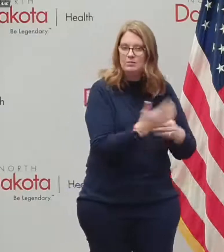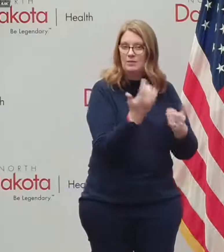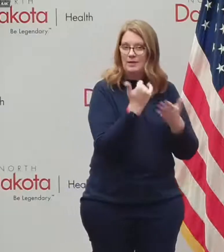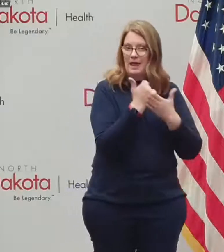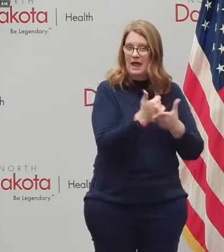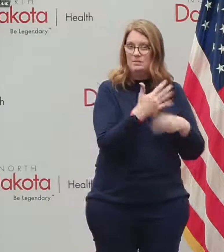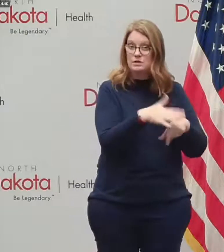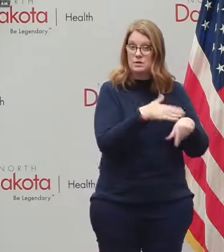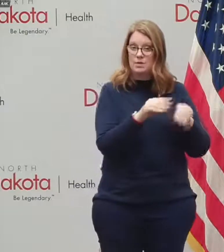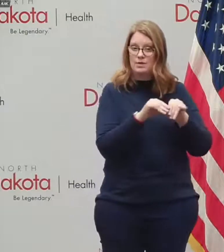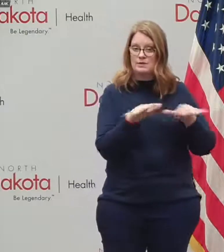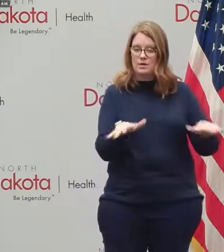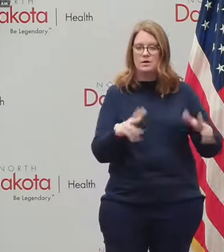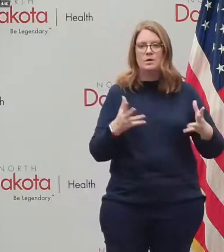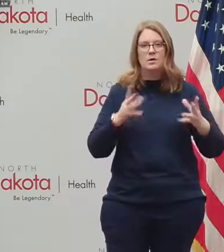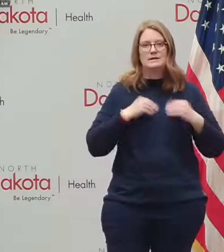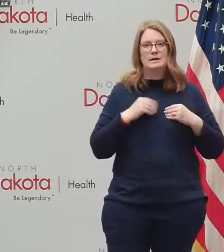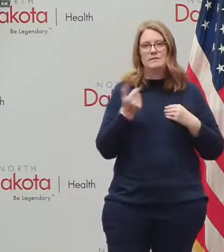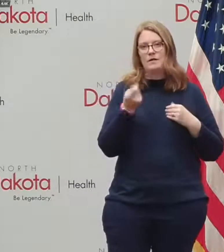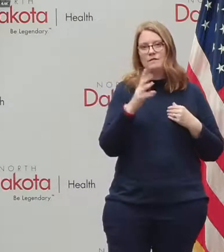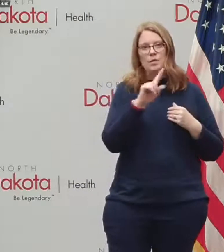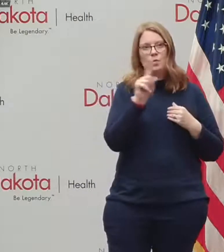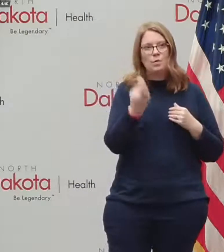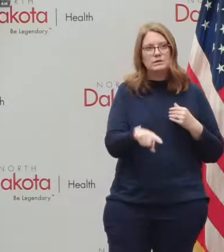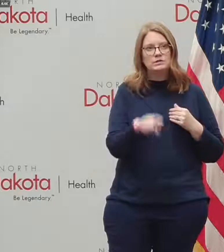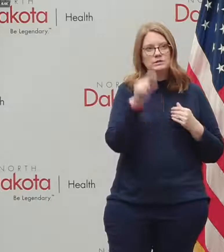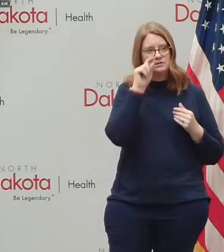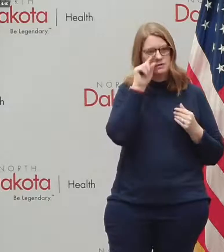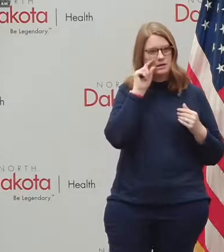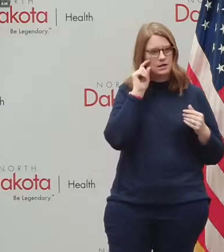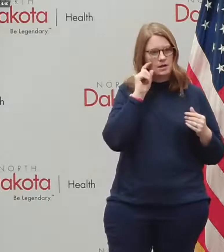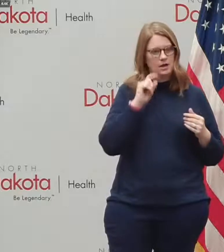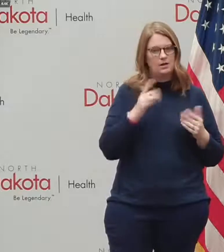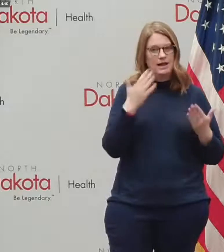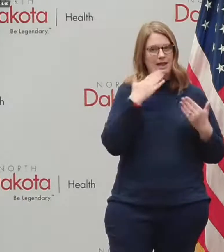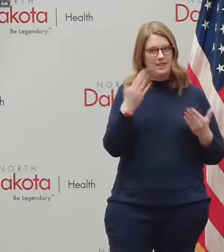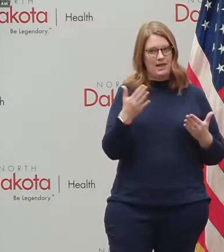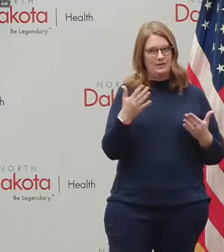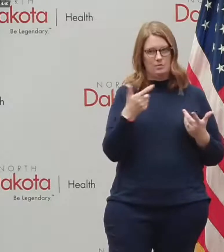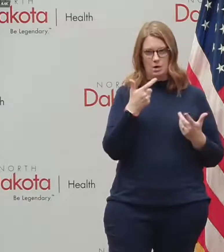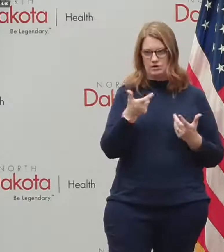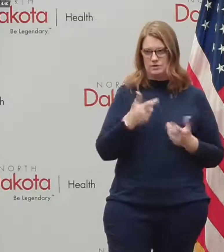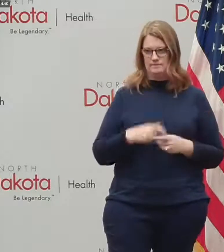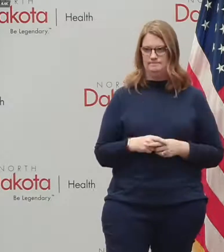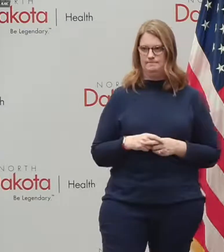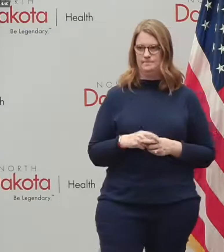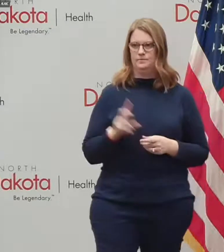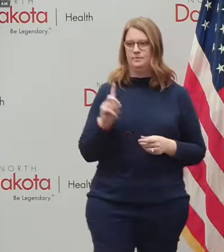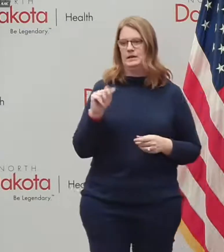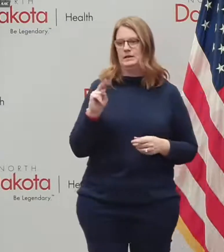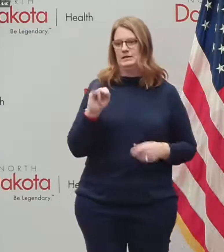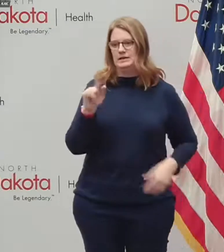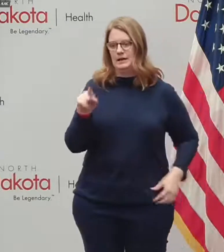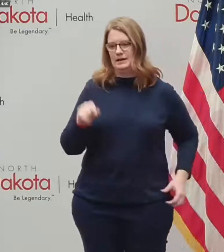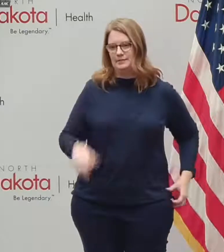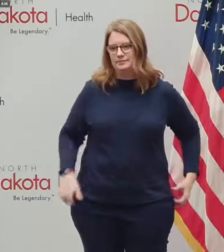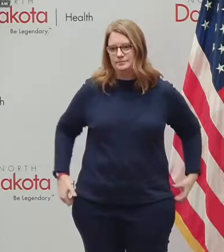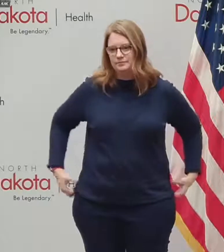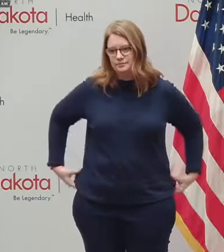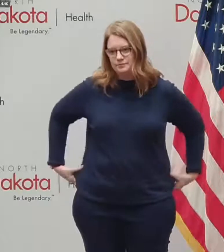spread. So with that, we'll stand for a few questions, and thanks for being here today. I'm going to go online